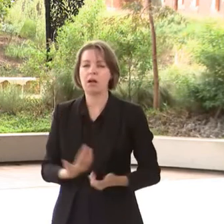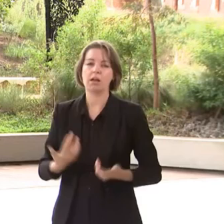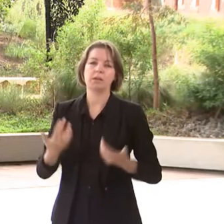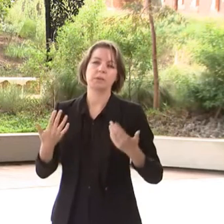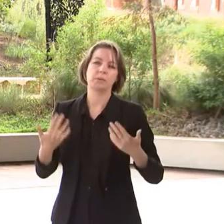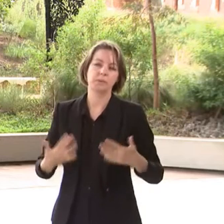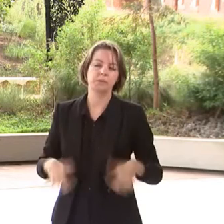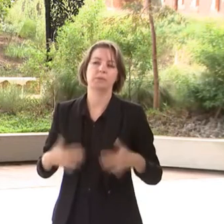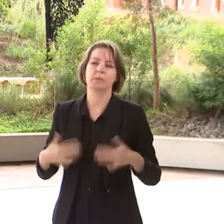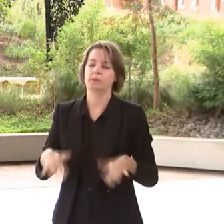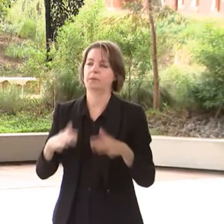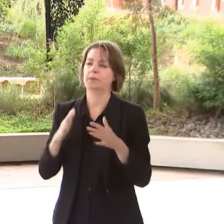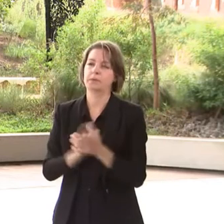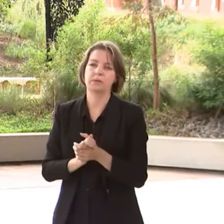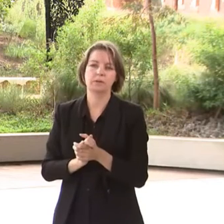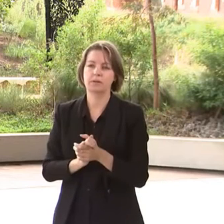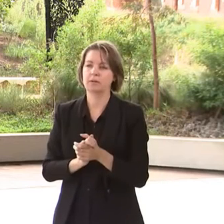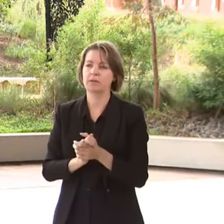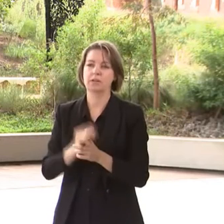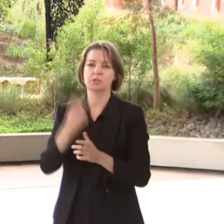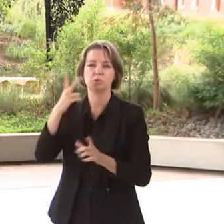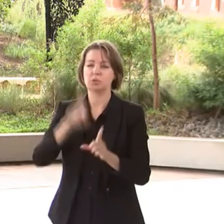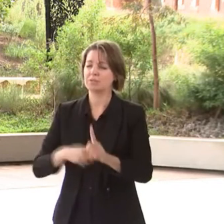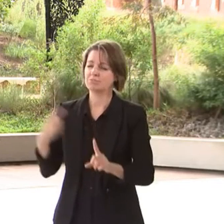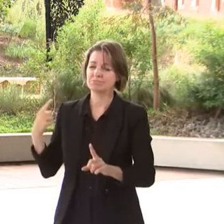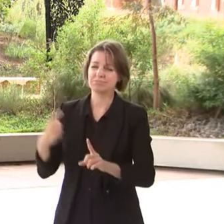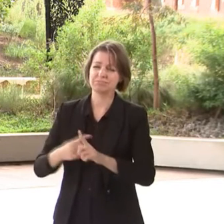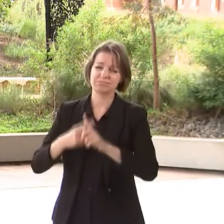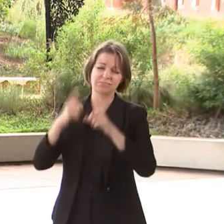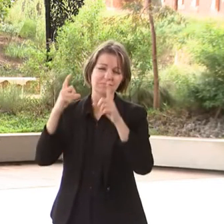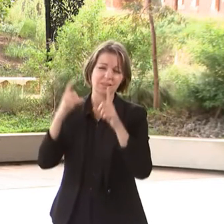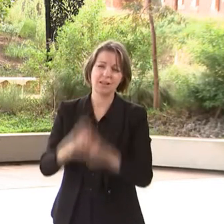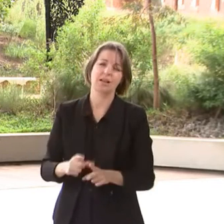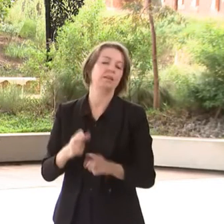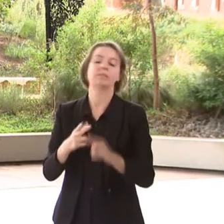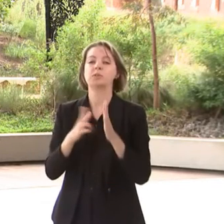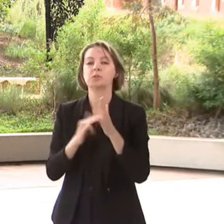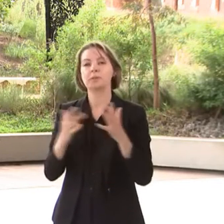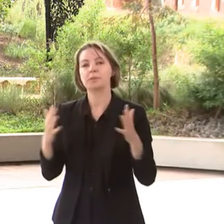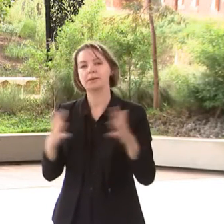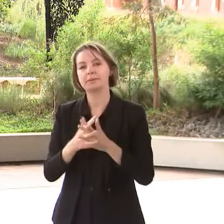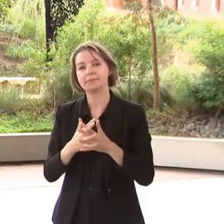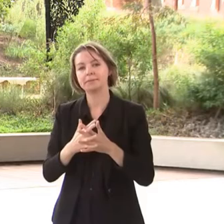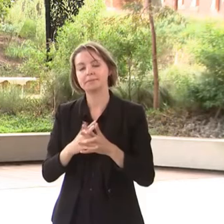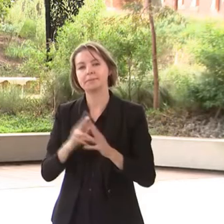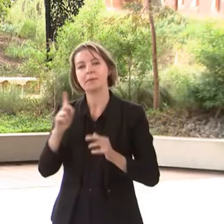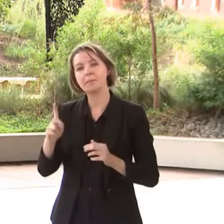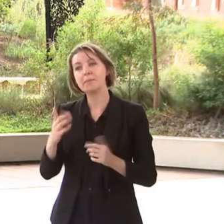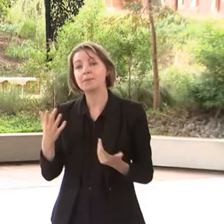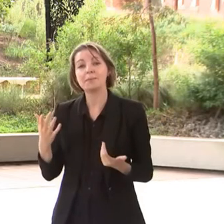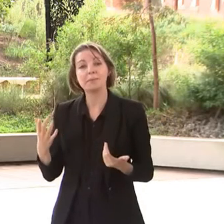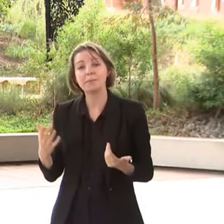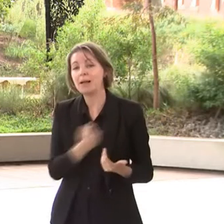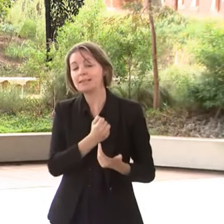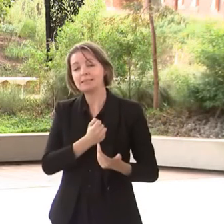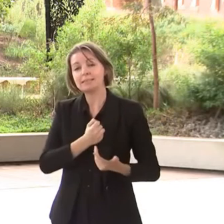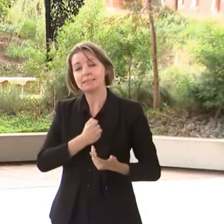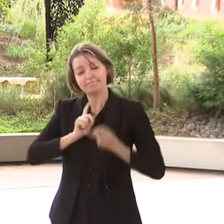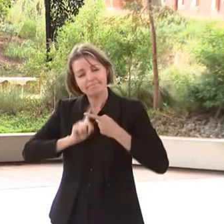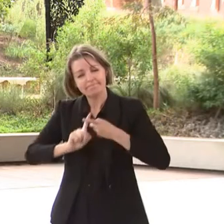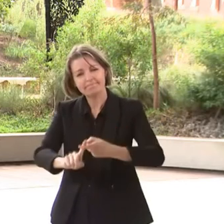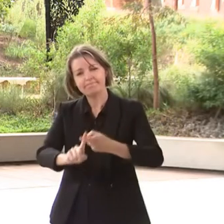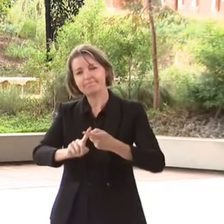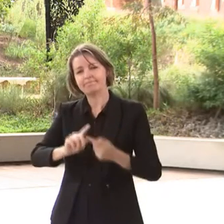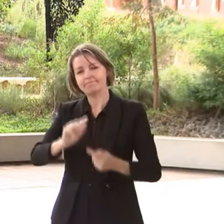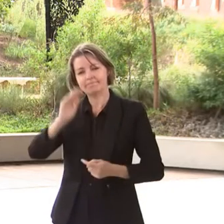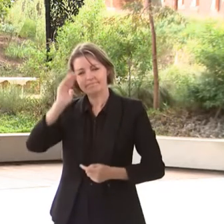It's been a rough 2 years in our state. But we have to make this final effort. And if we